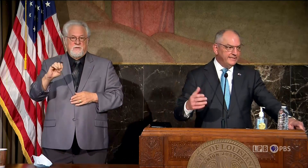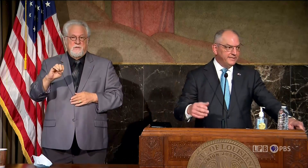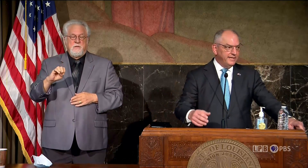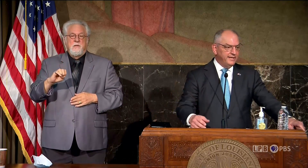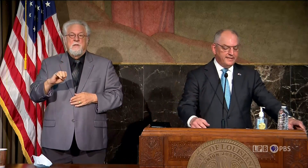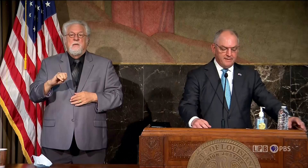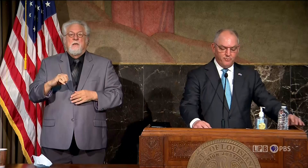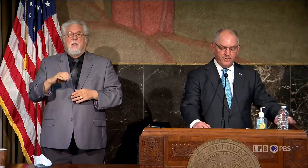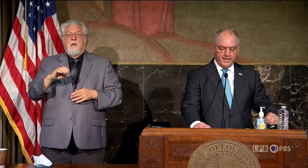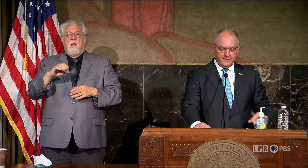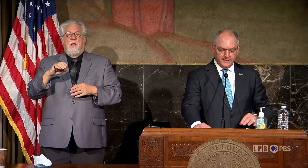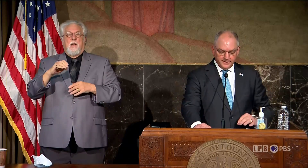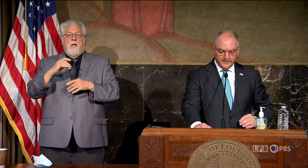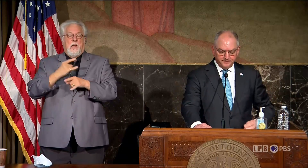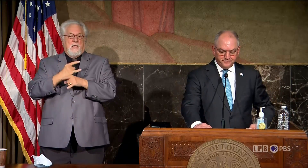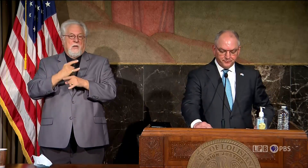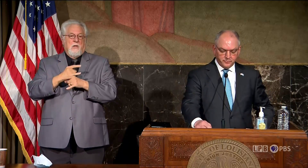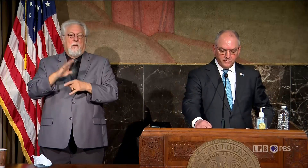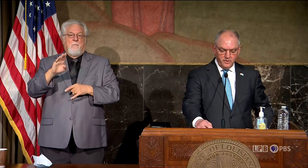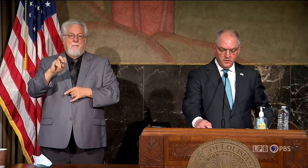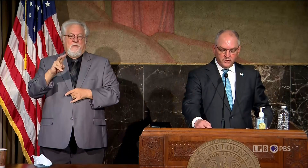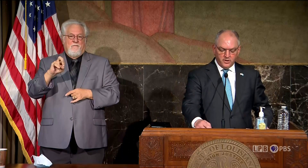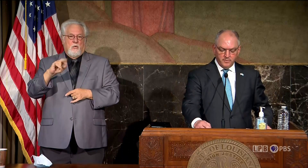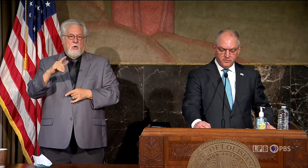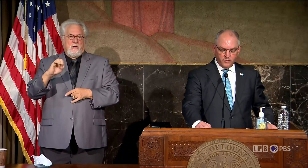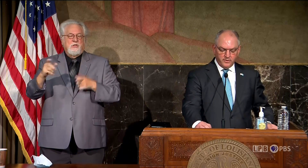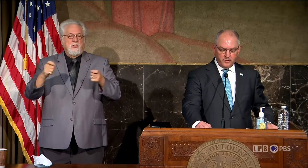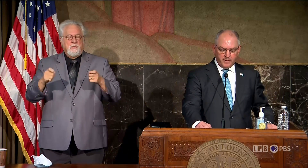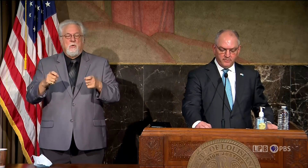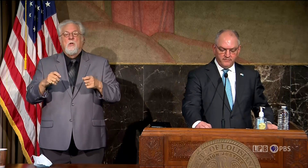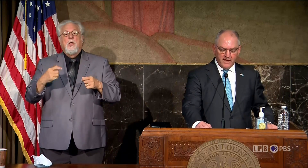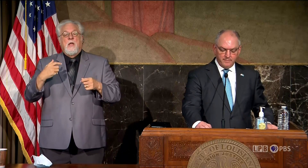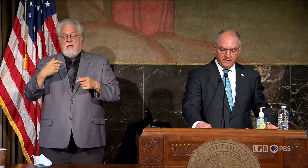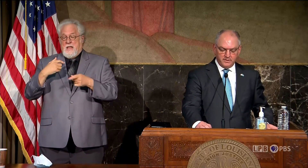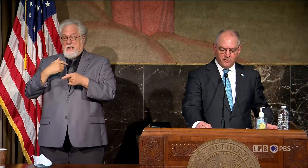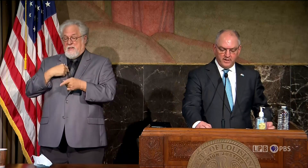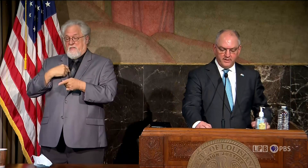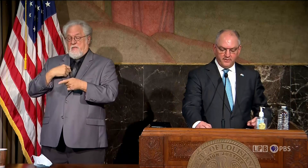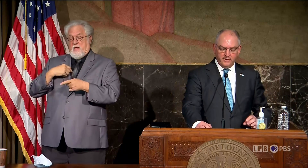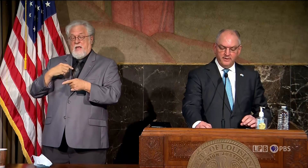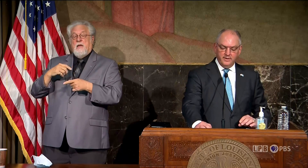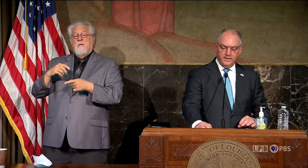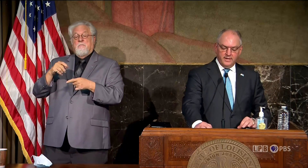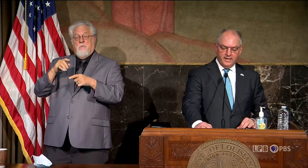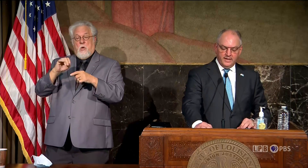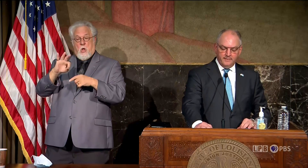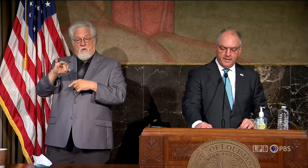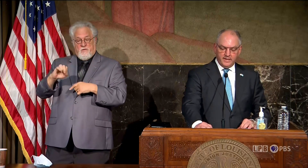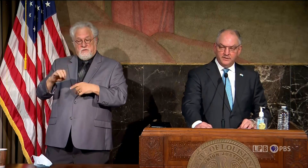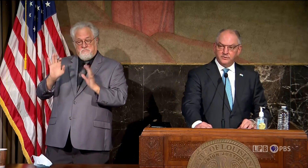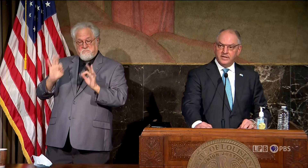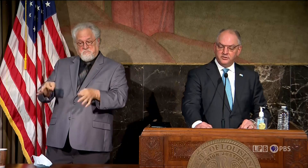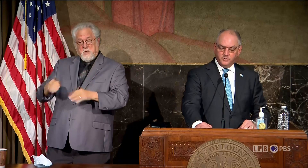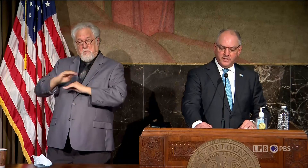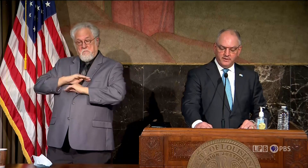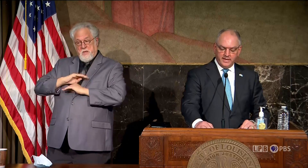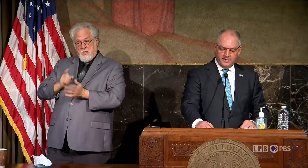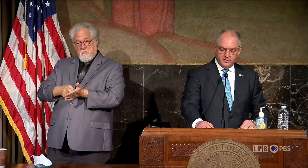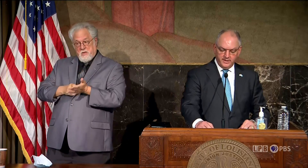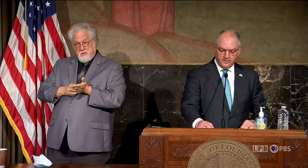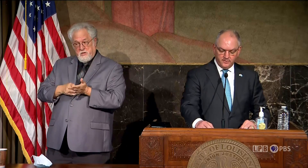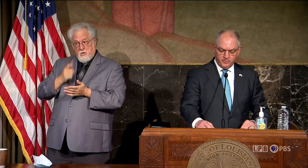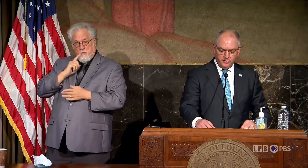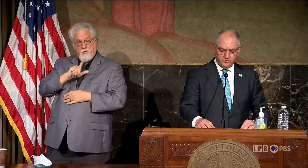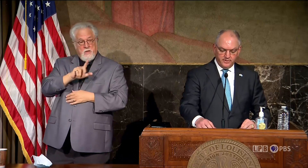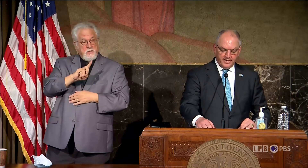it ATC, and at that point ATC determines whether the parish in fact meets the criteria in consultation with